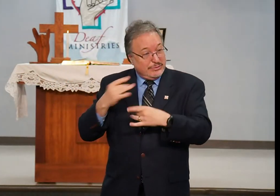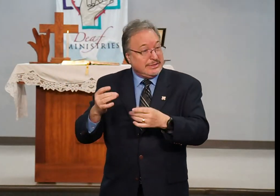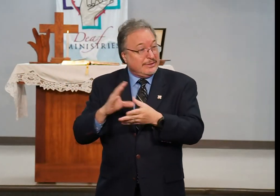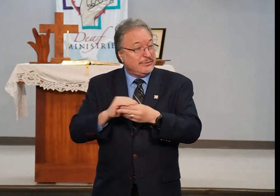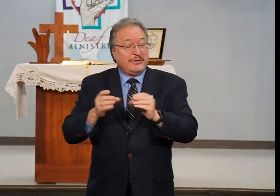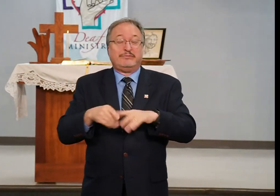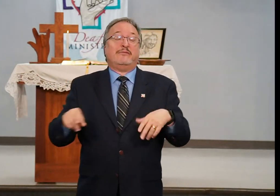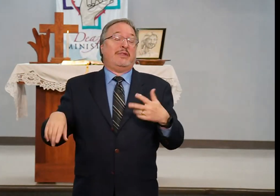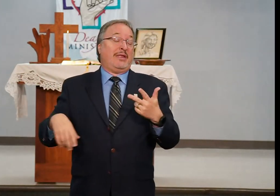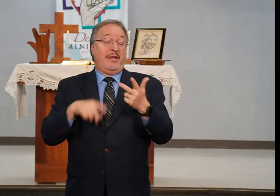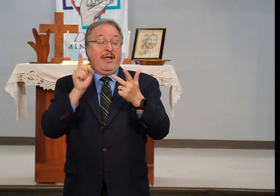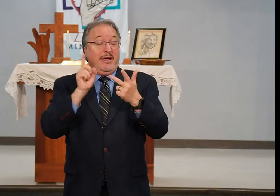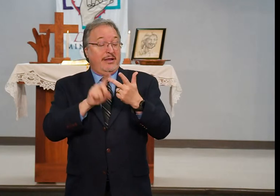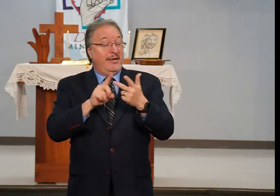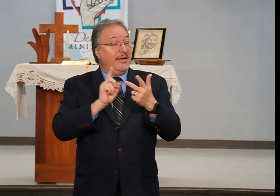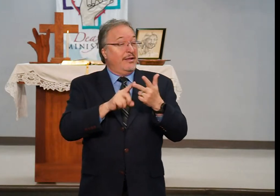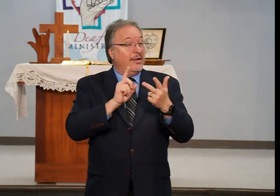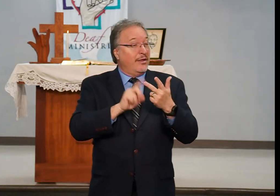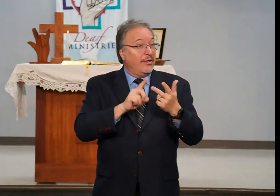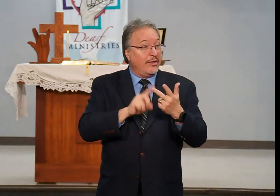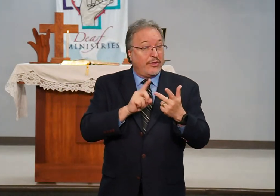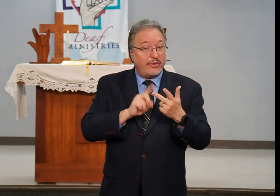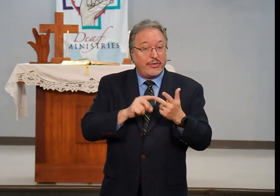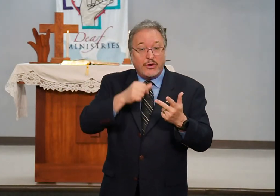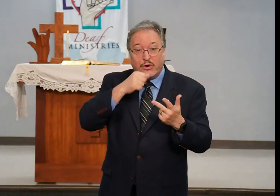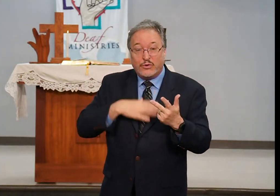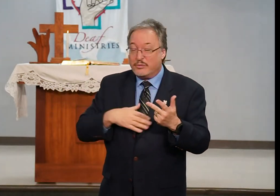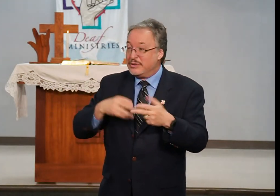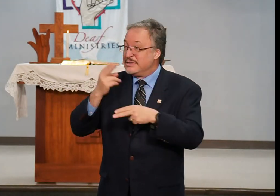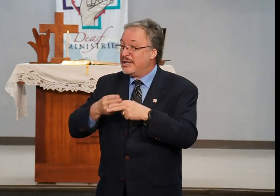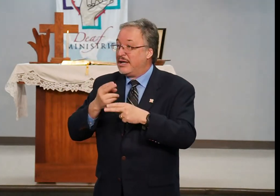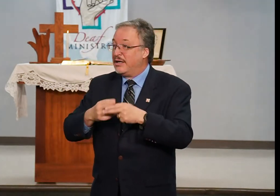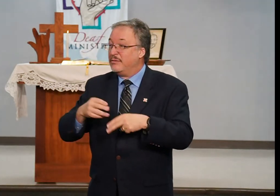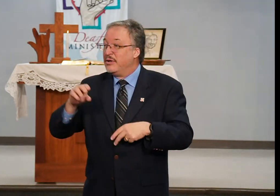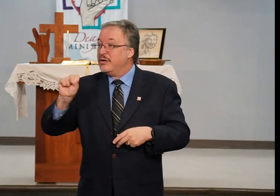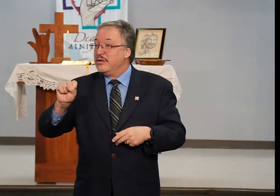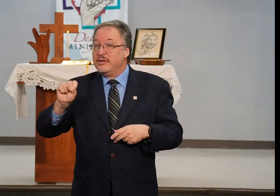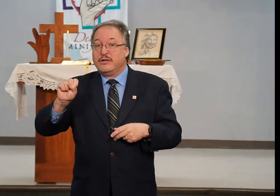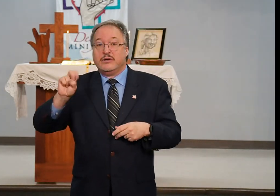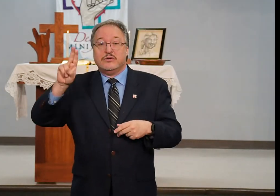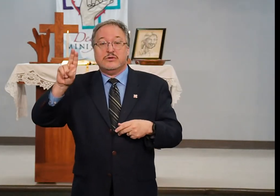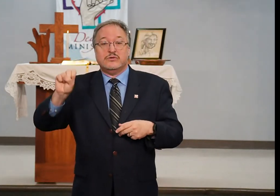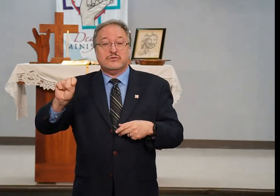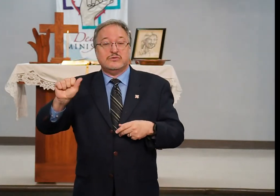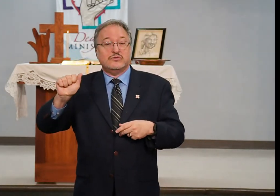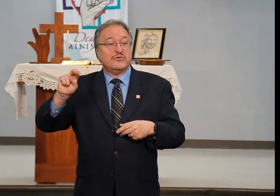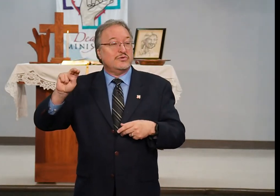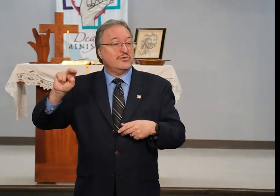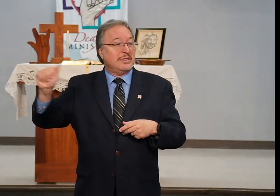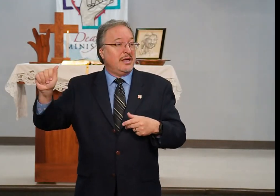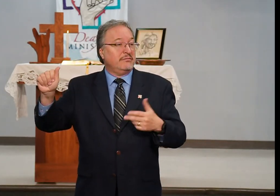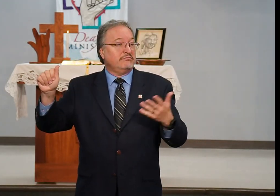it's interesting that her husband would permit her to travel with Jesus. There was also a woman by the name of